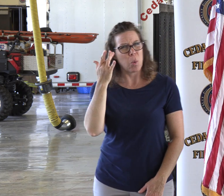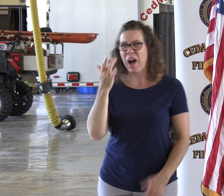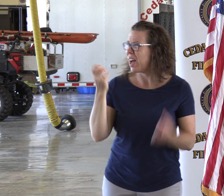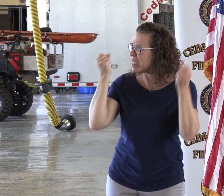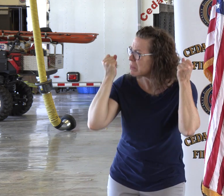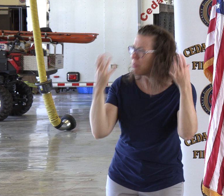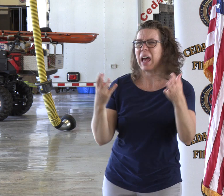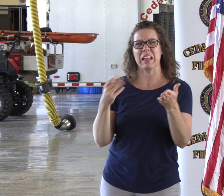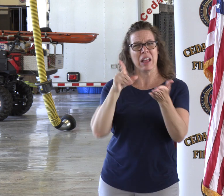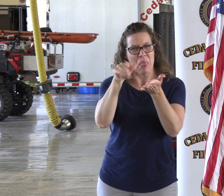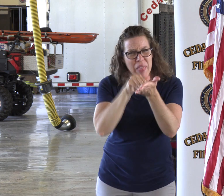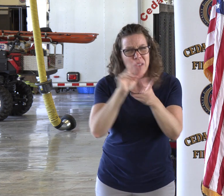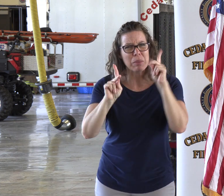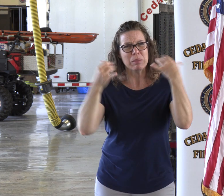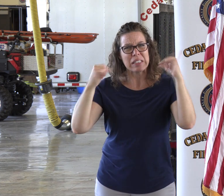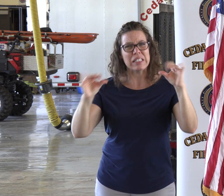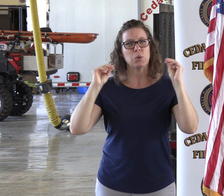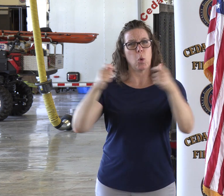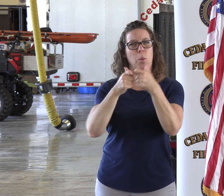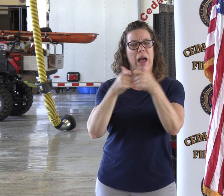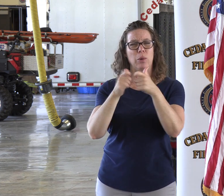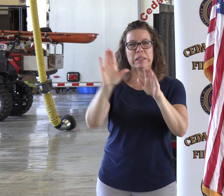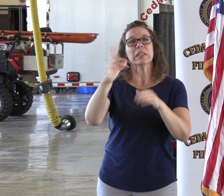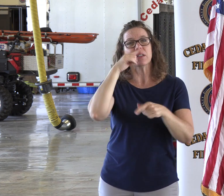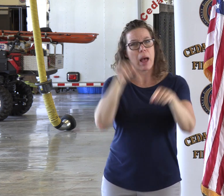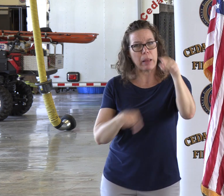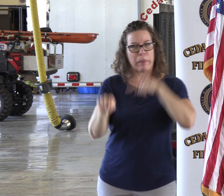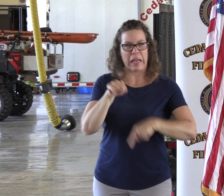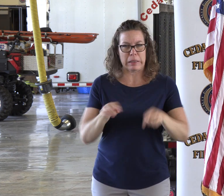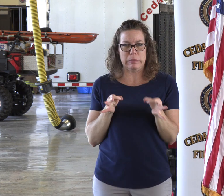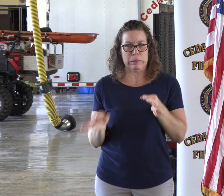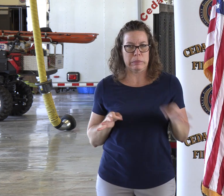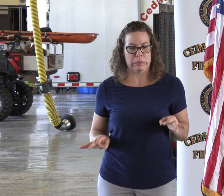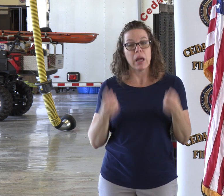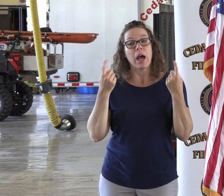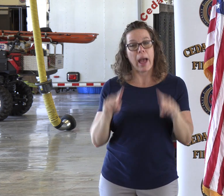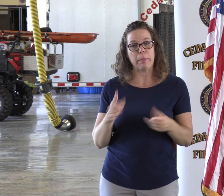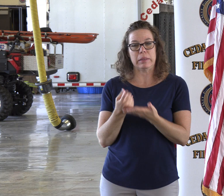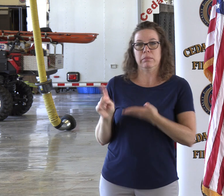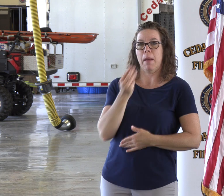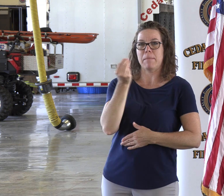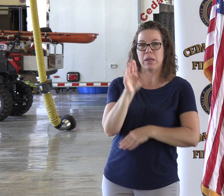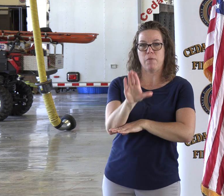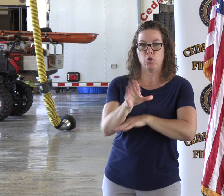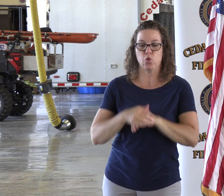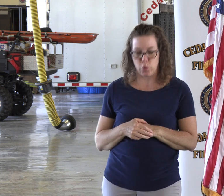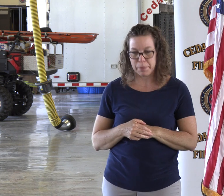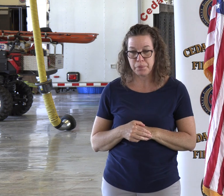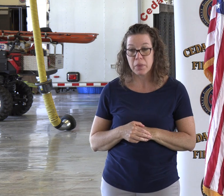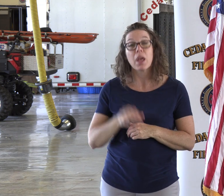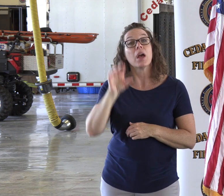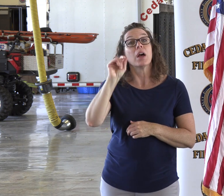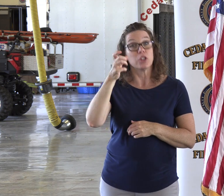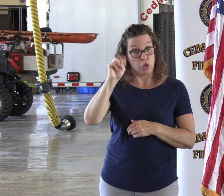without power in Cedar Rapids and Linn County? Let me back up a little bit to Monday afternoon. As soon as the